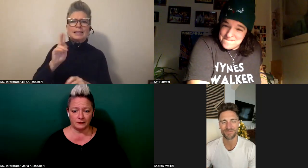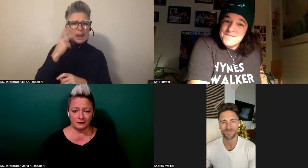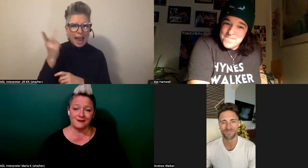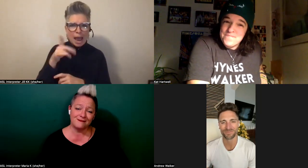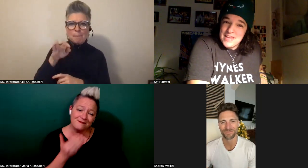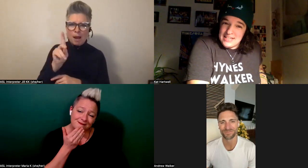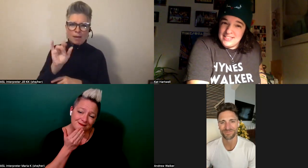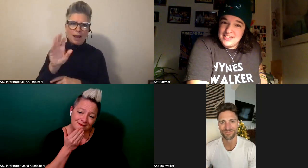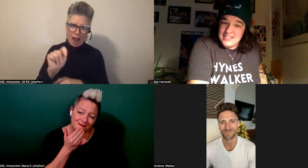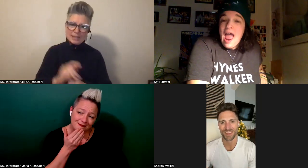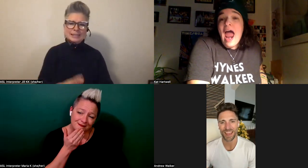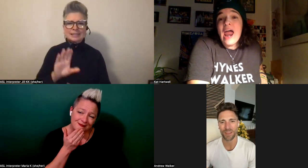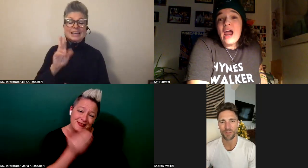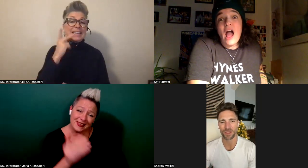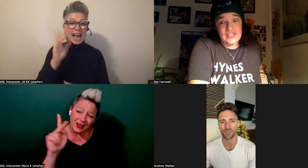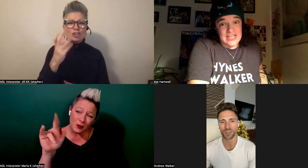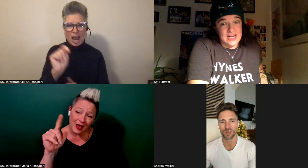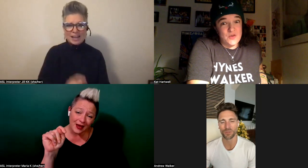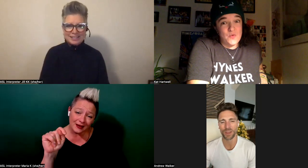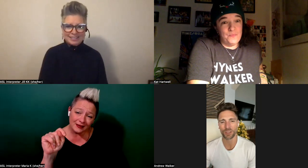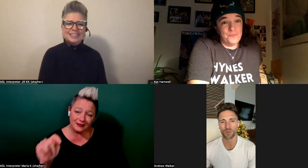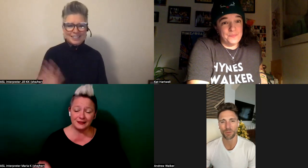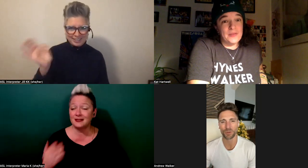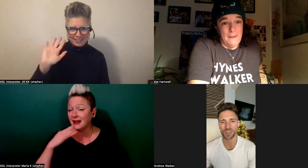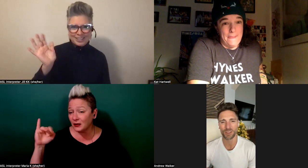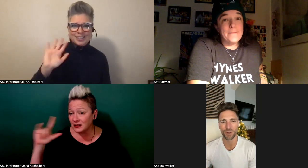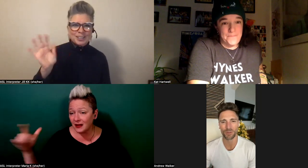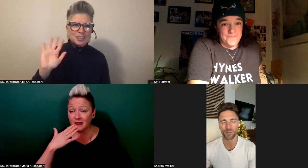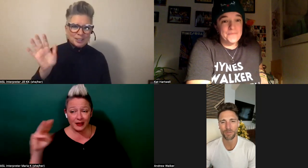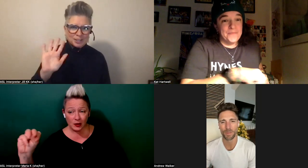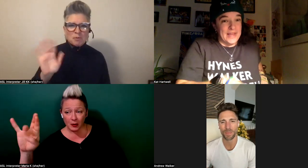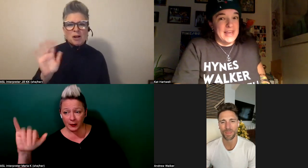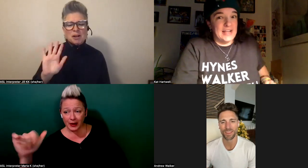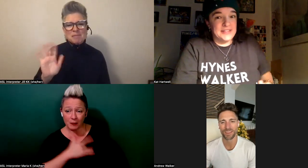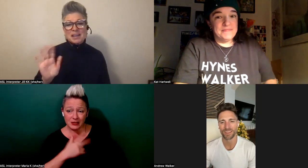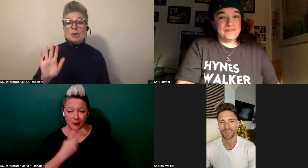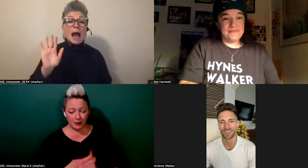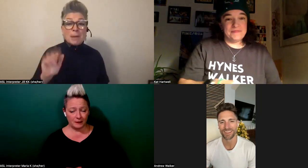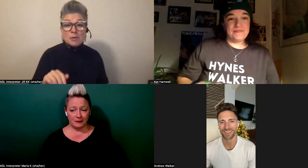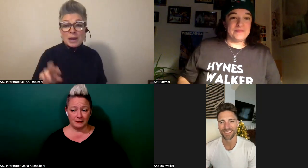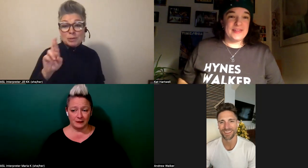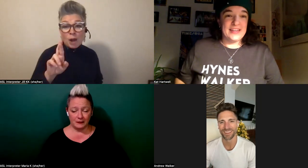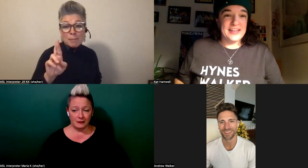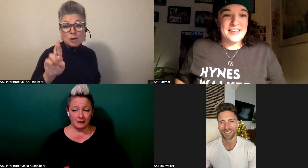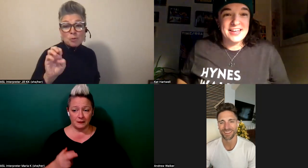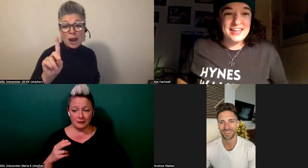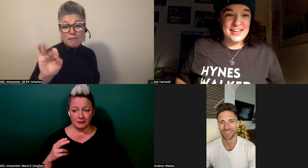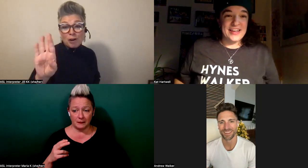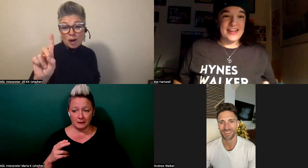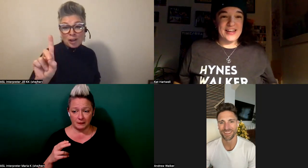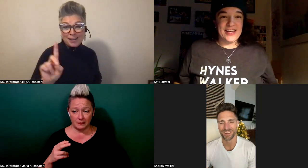Kat. Yeah. Mm. And thank you, Jill. Thank you, Maria. Appreciate you both. You're welcome. Thank you. By the way, it was